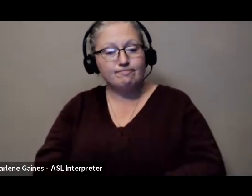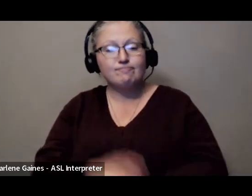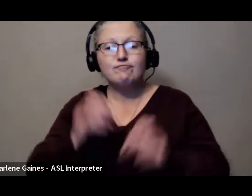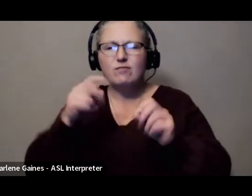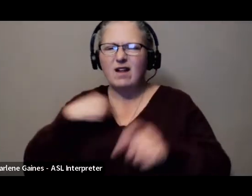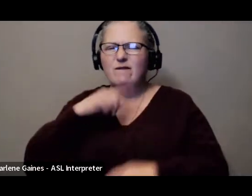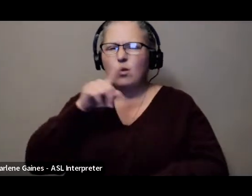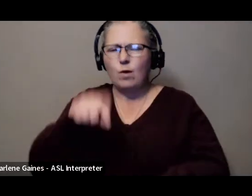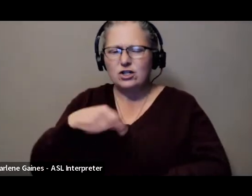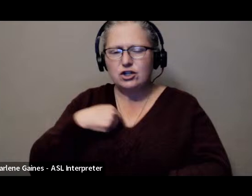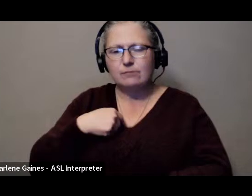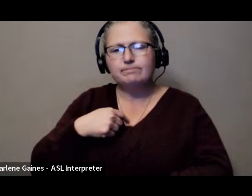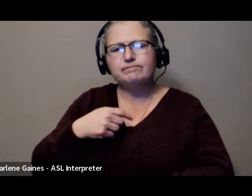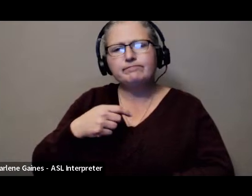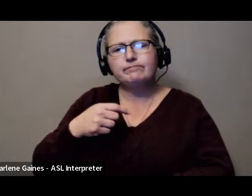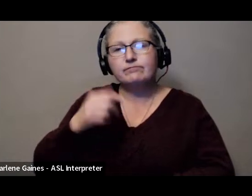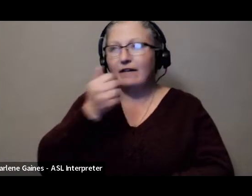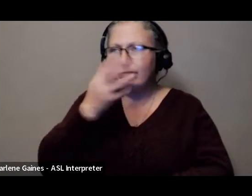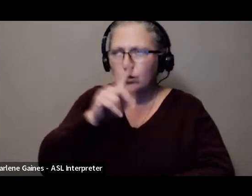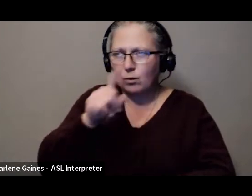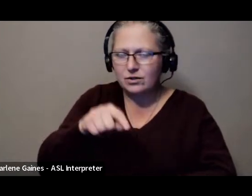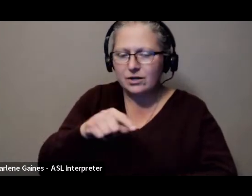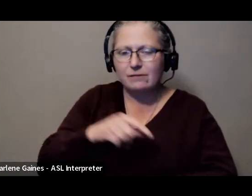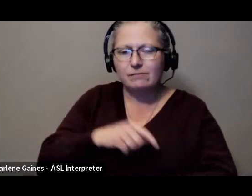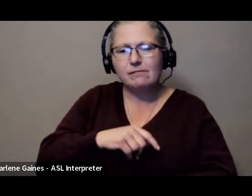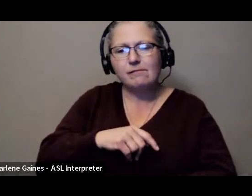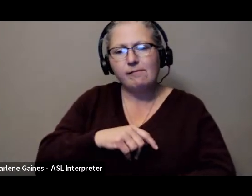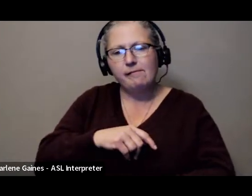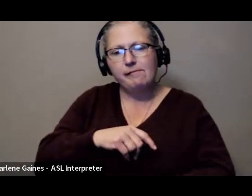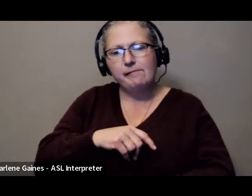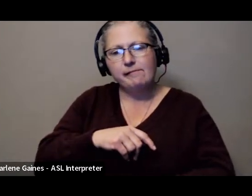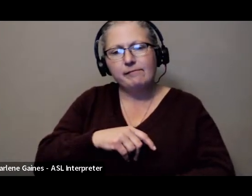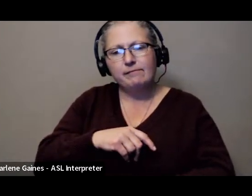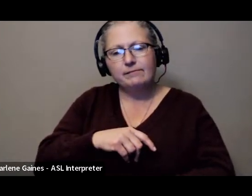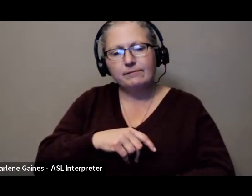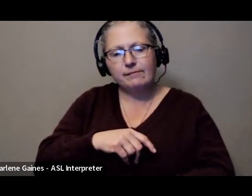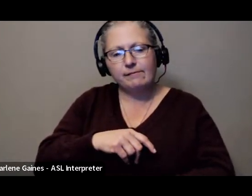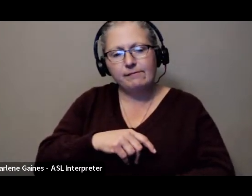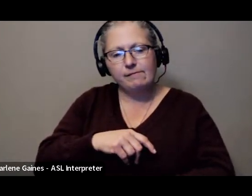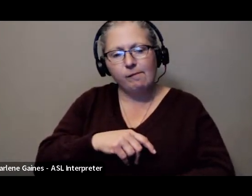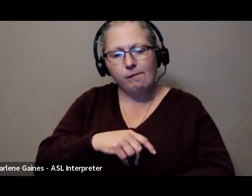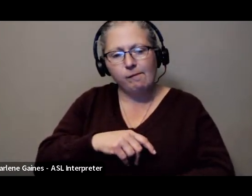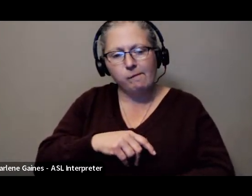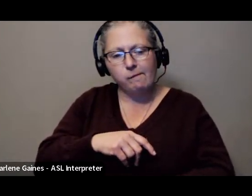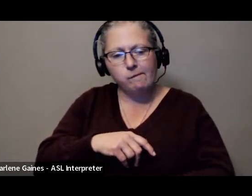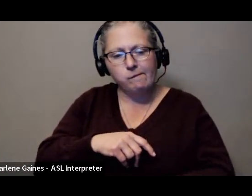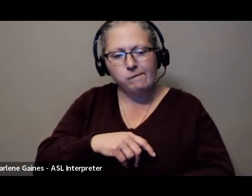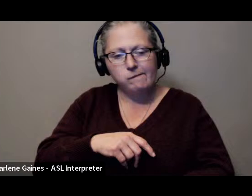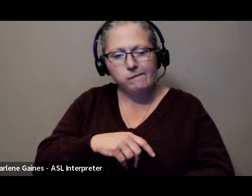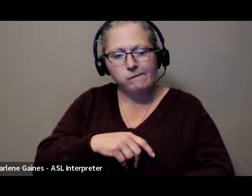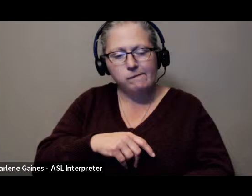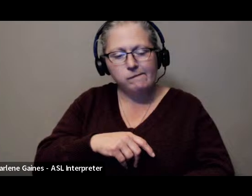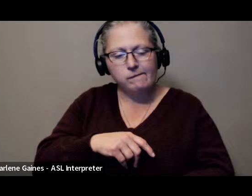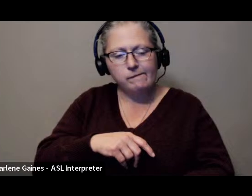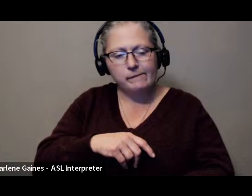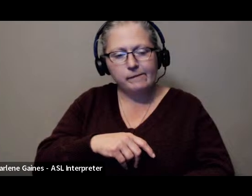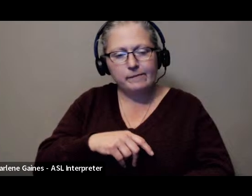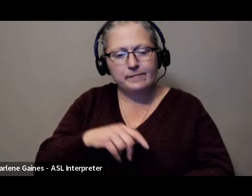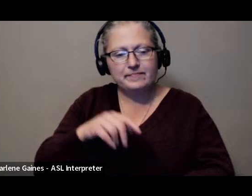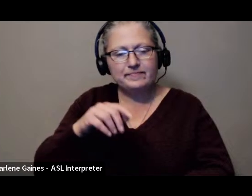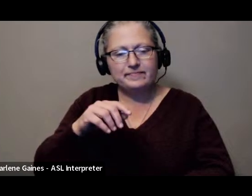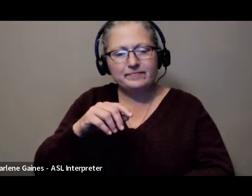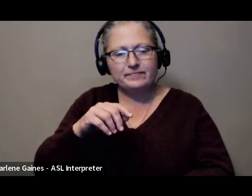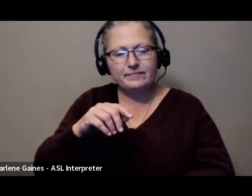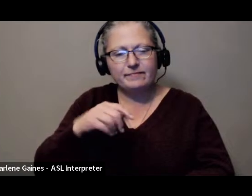have a question. Actually, I have a few questions. And let's see, let me go down the list. I'll